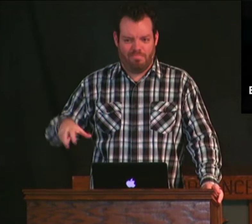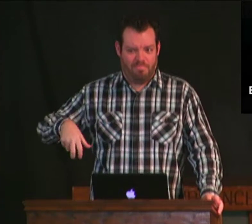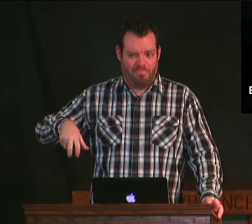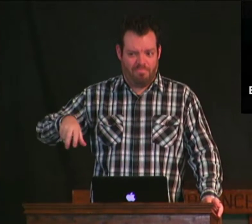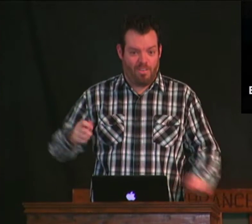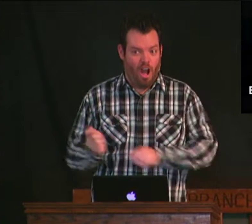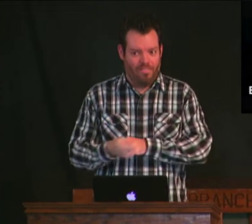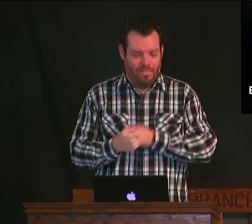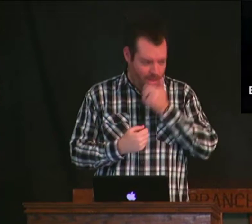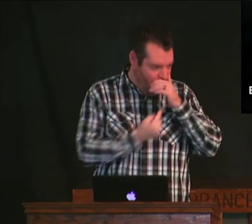Golf.